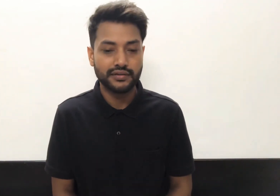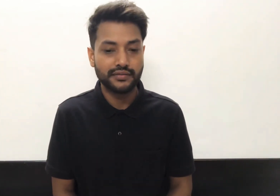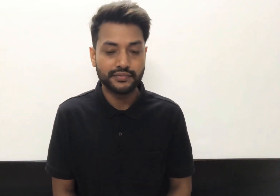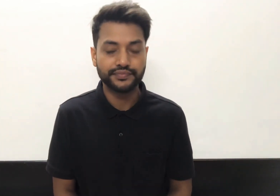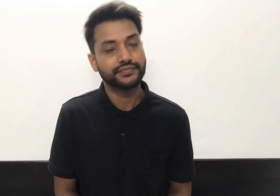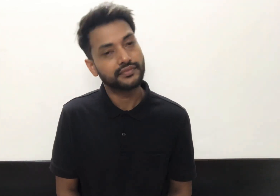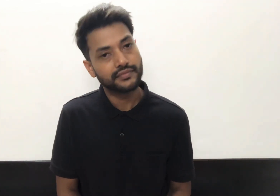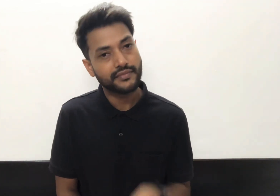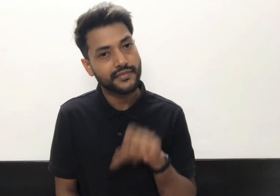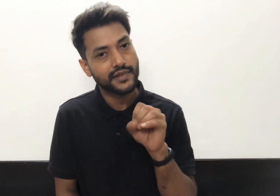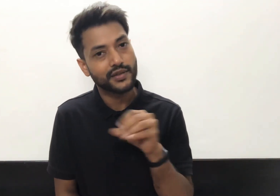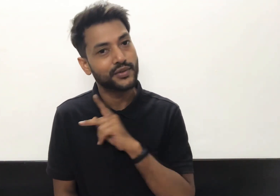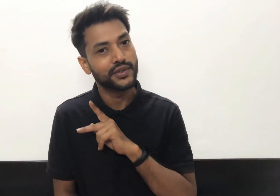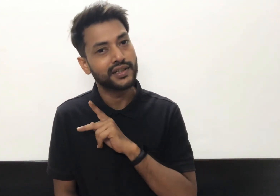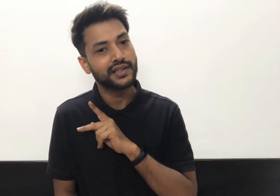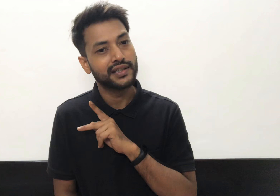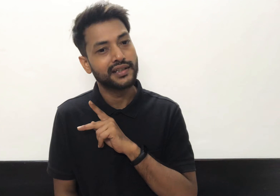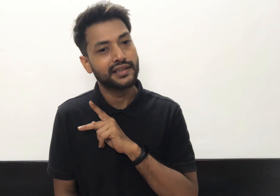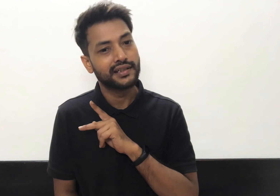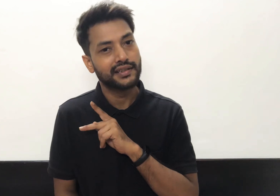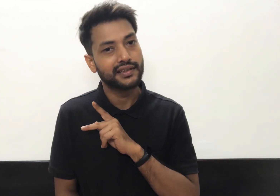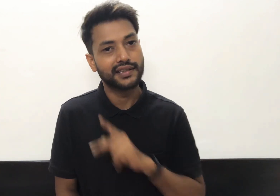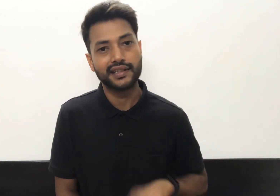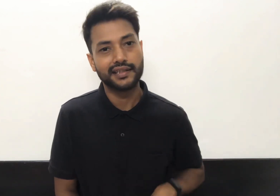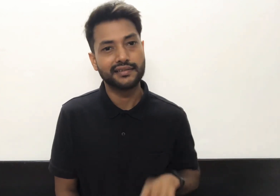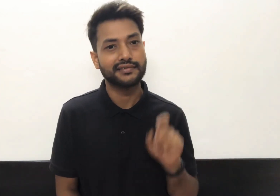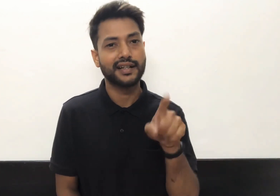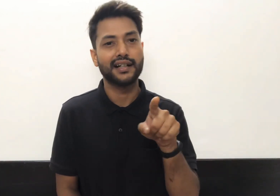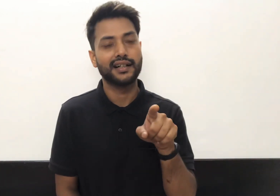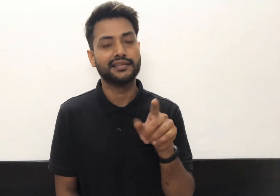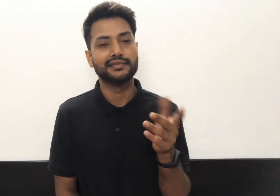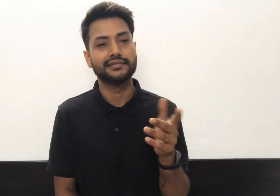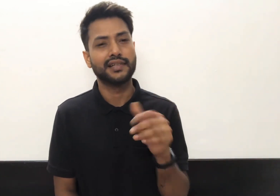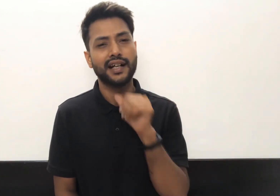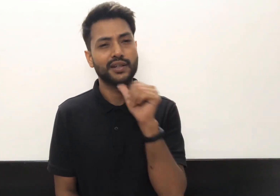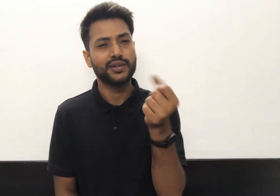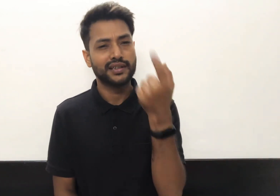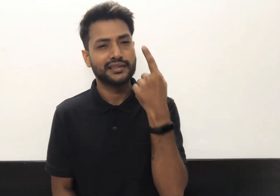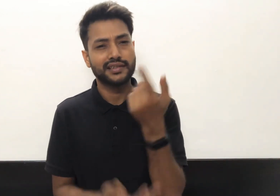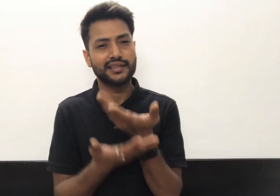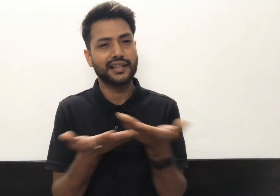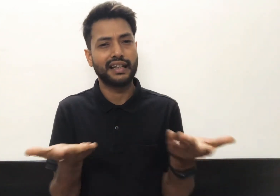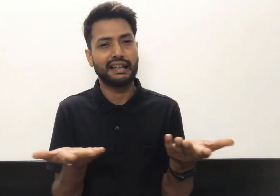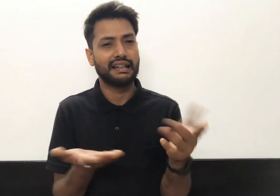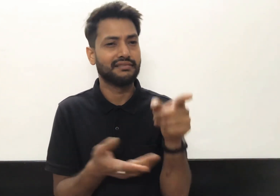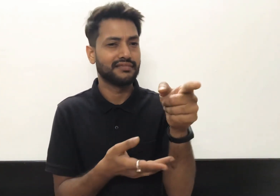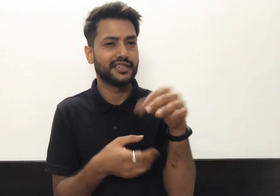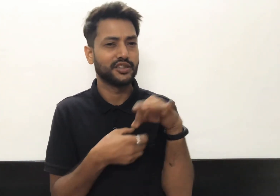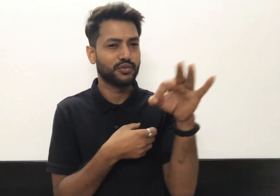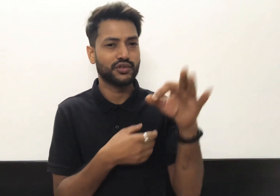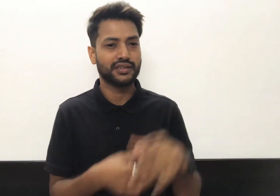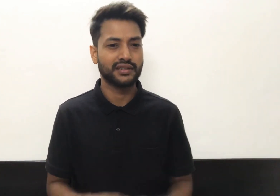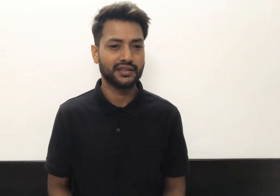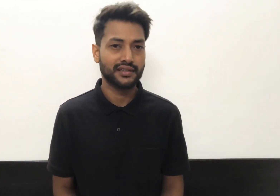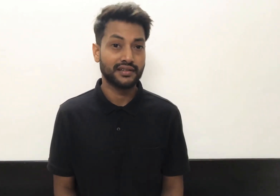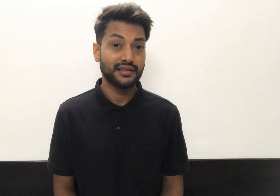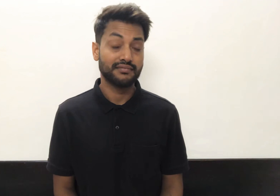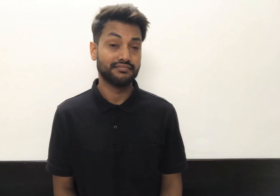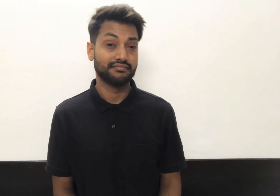So the king asked, see, I don't understand any of these things, but I'm asking you sincerely, is there some spiritual work happening there